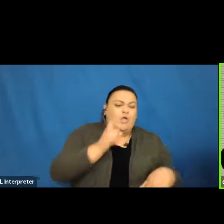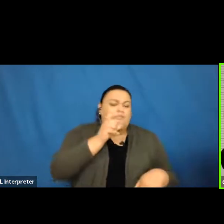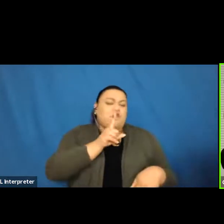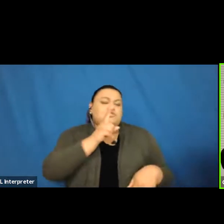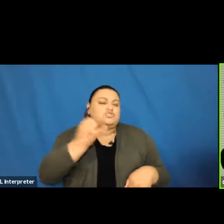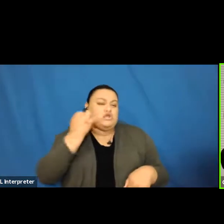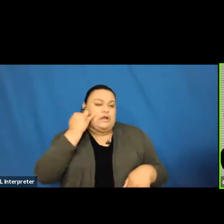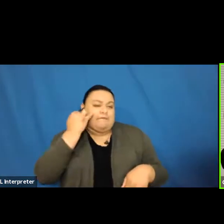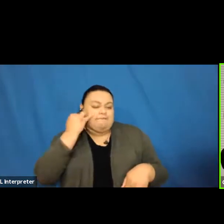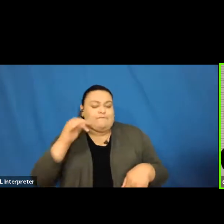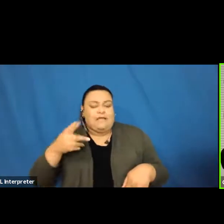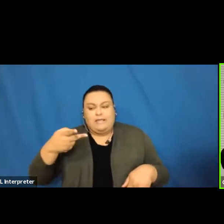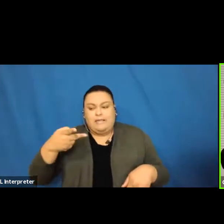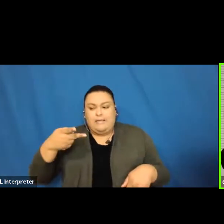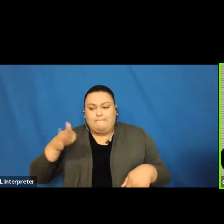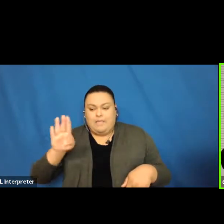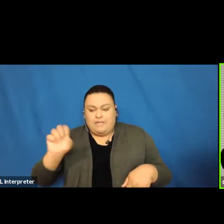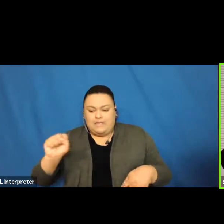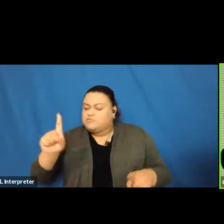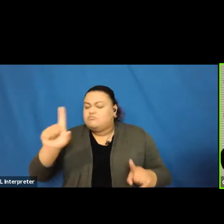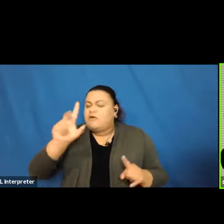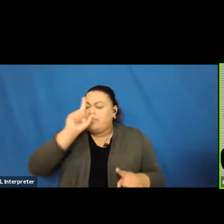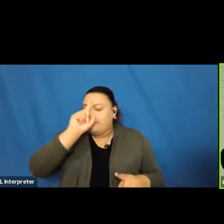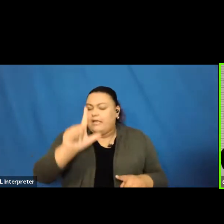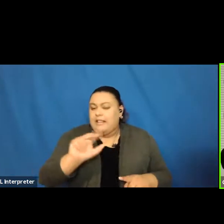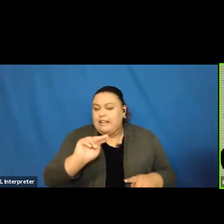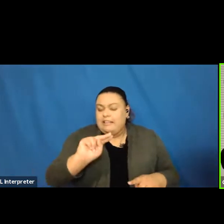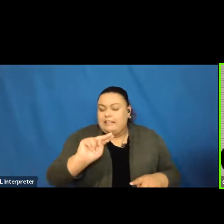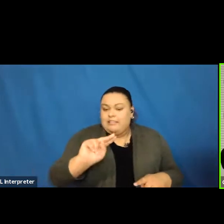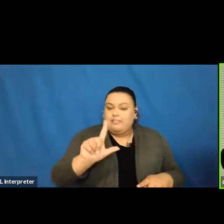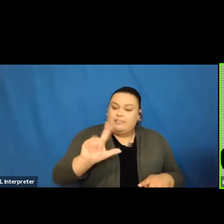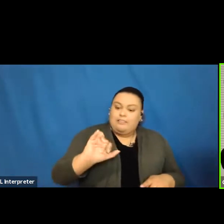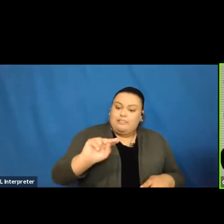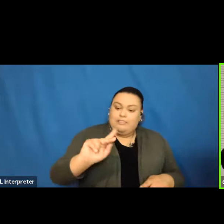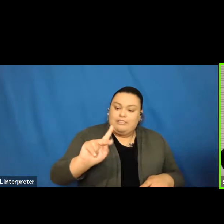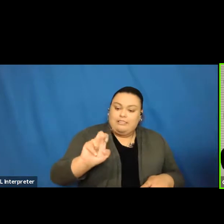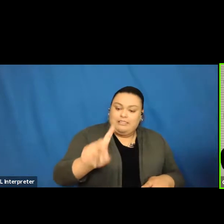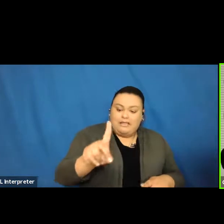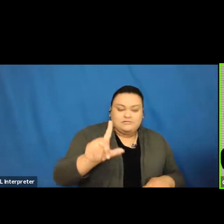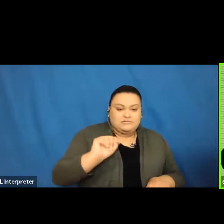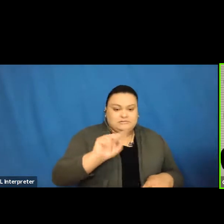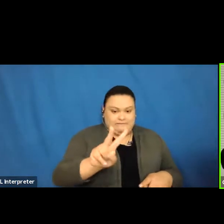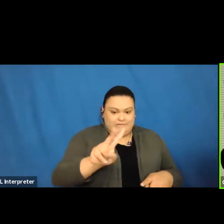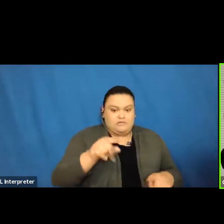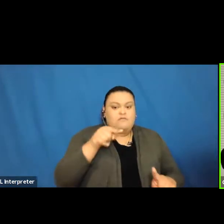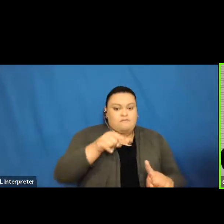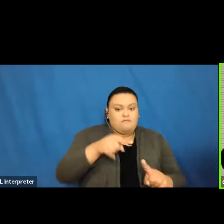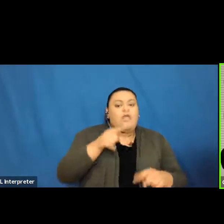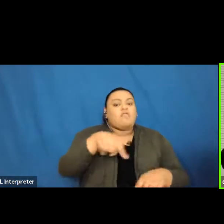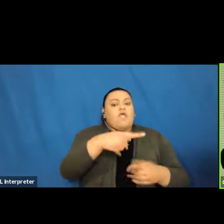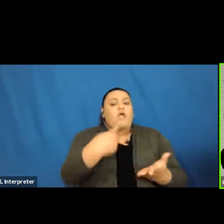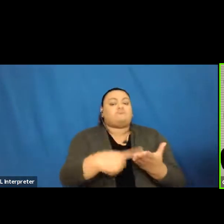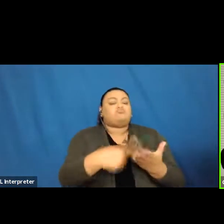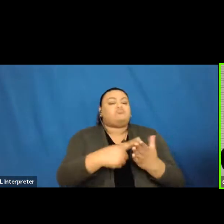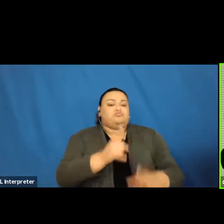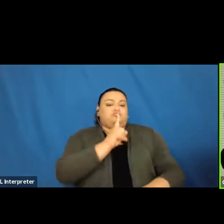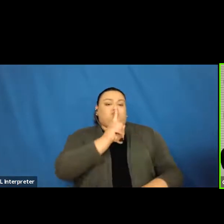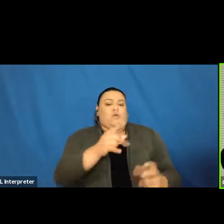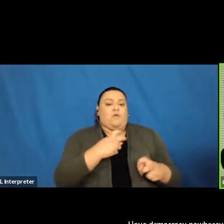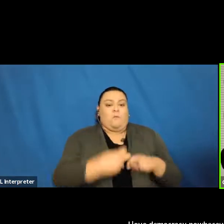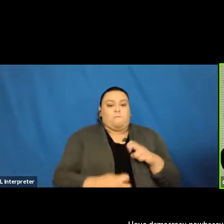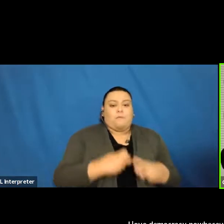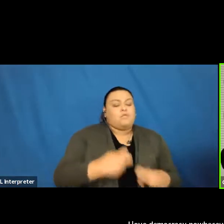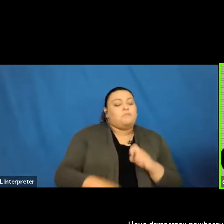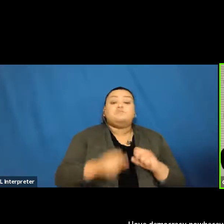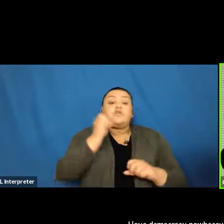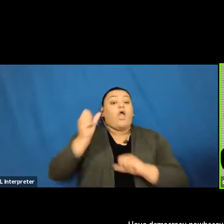TV. I love Democracy Now! Because they're talking about the real issues, you know. They don't spend time with commercials,